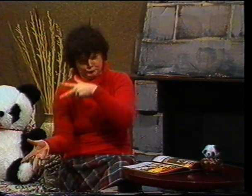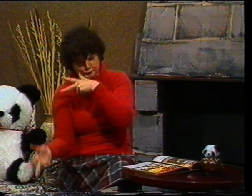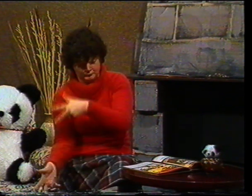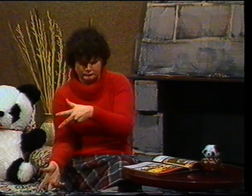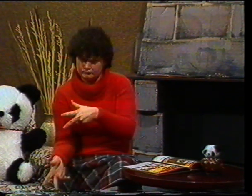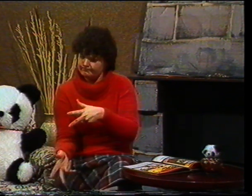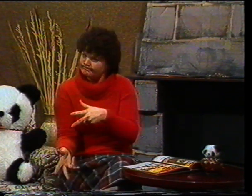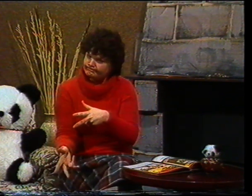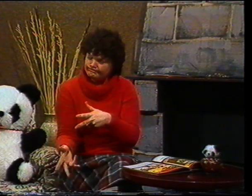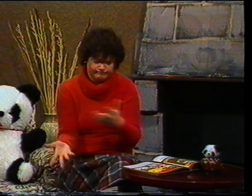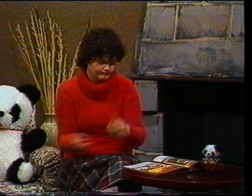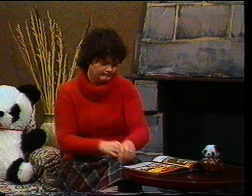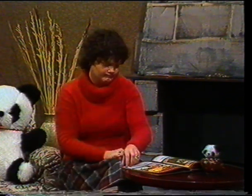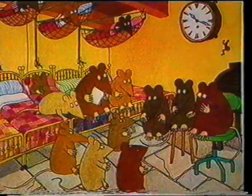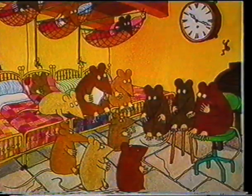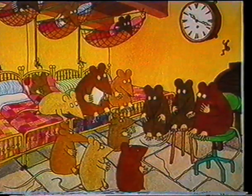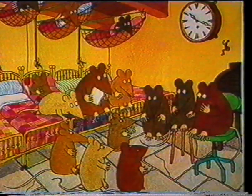thinking, and the rats were sound asleep.